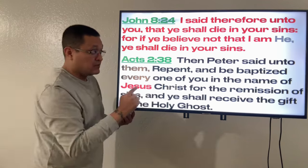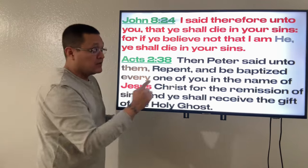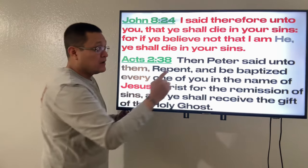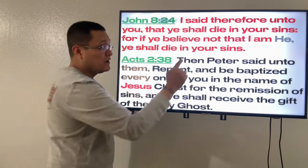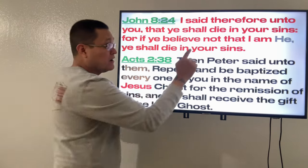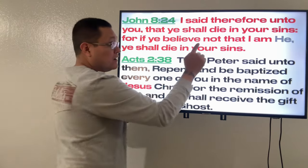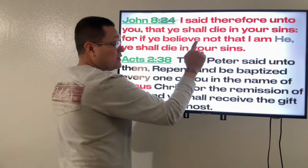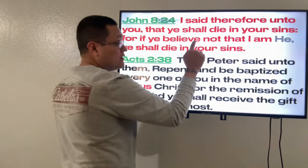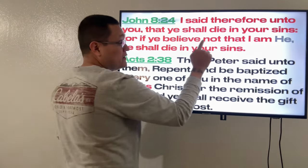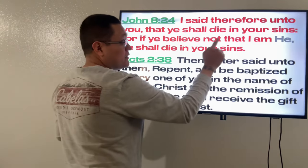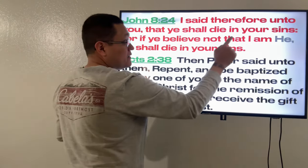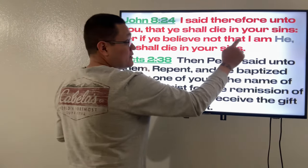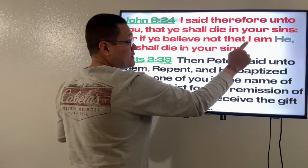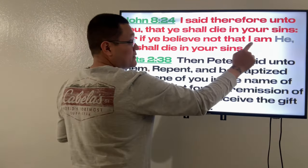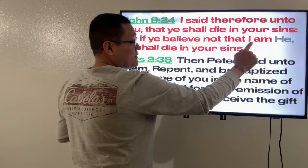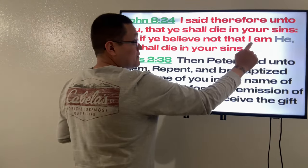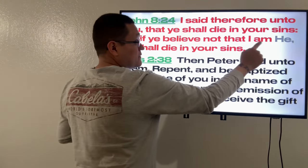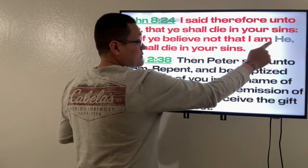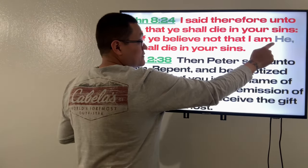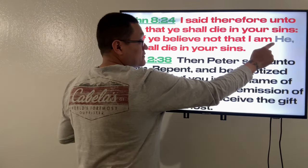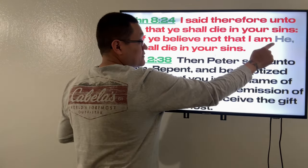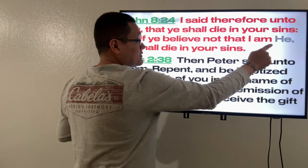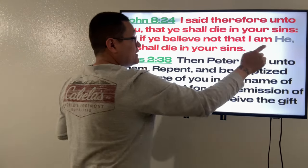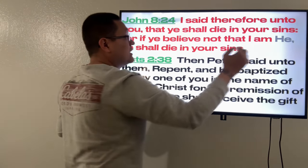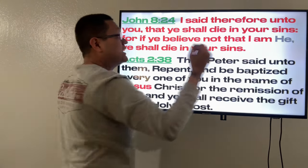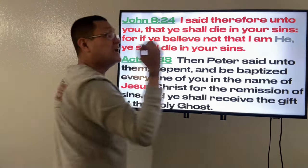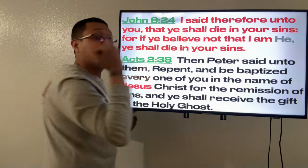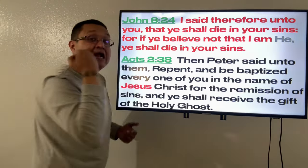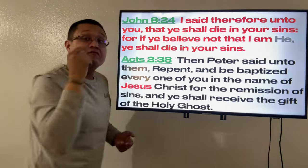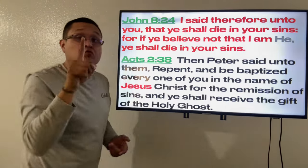if you believe this that he is the I am